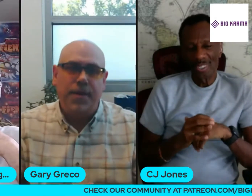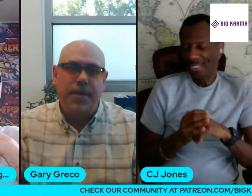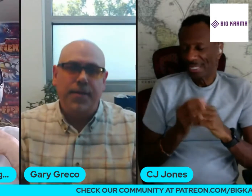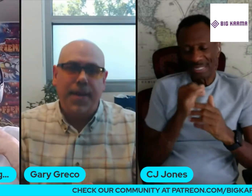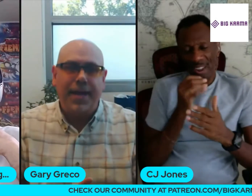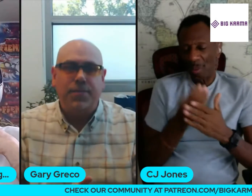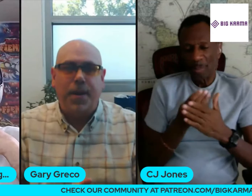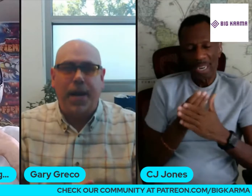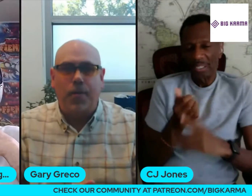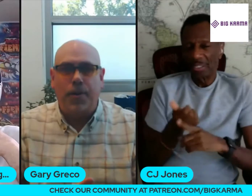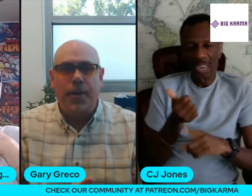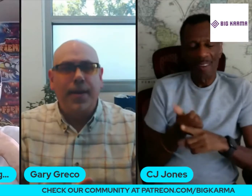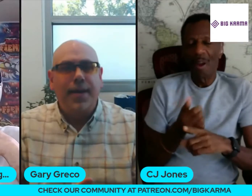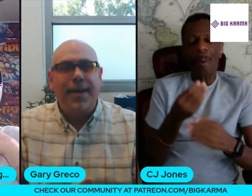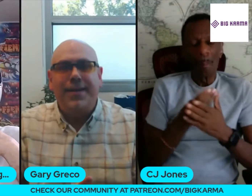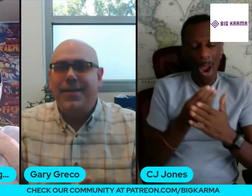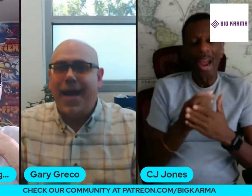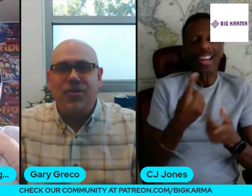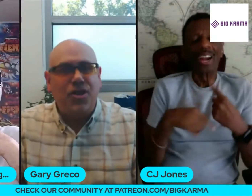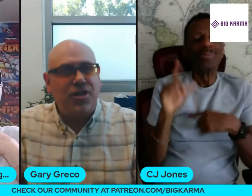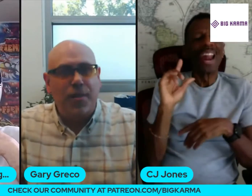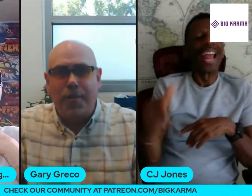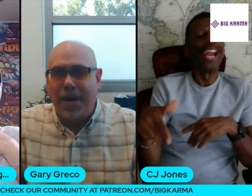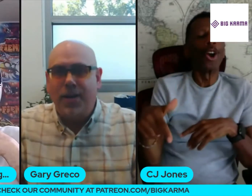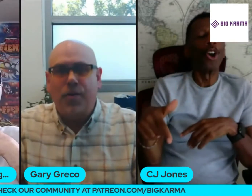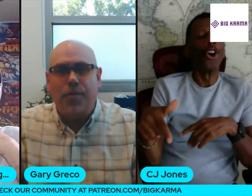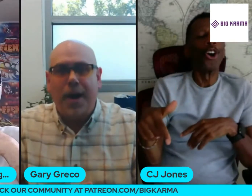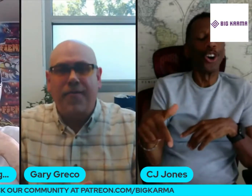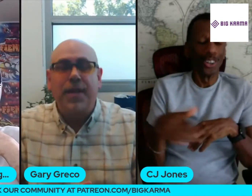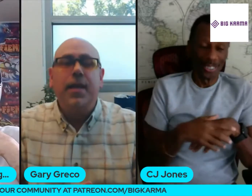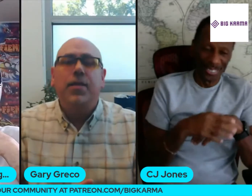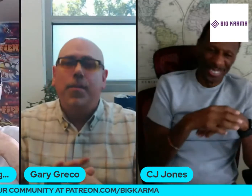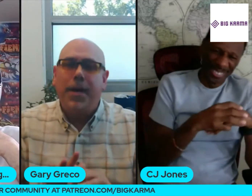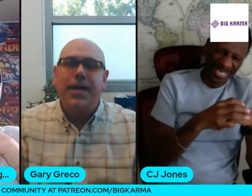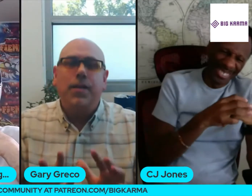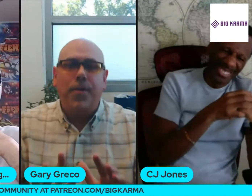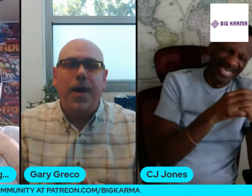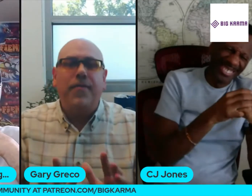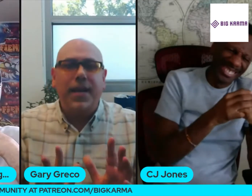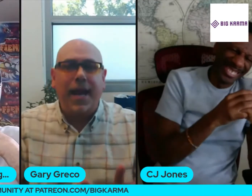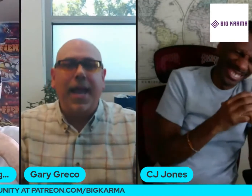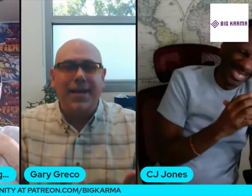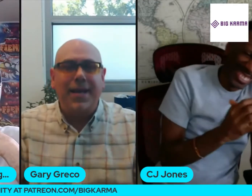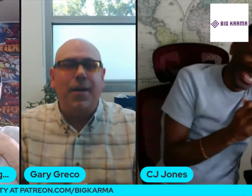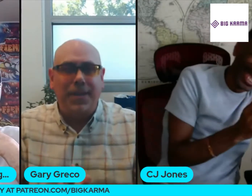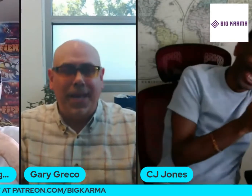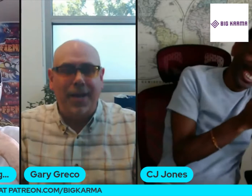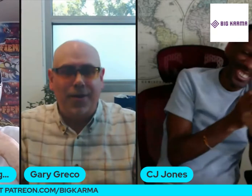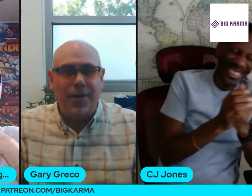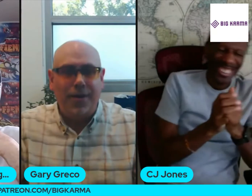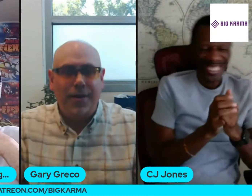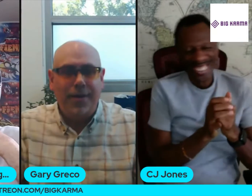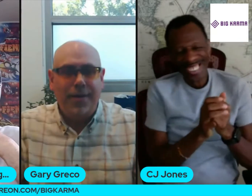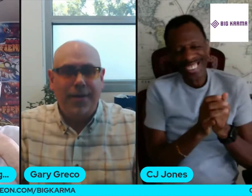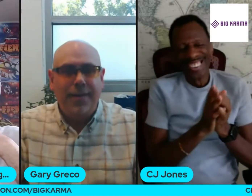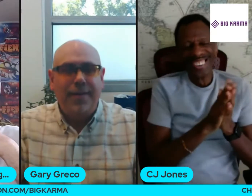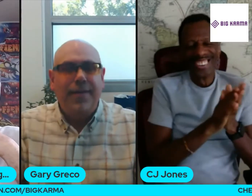itself. That's power. It's not just the money or the profit. The money and the profit can come